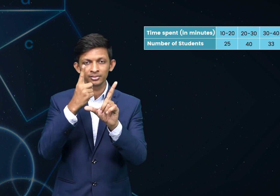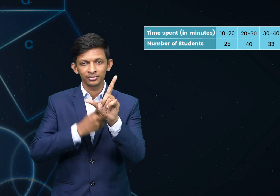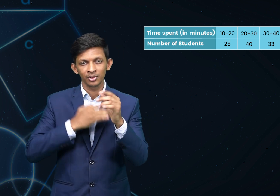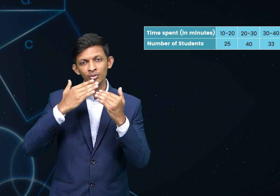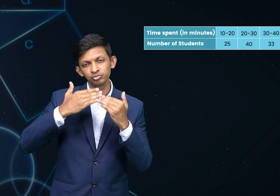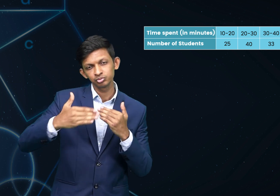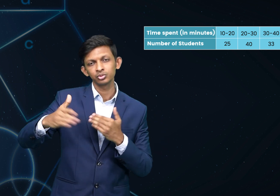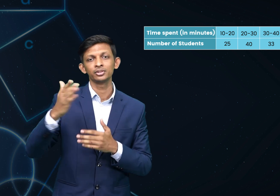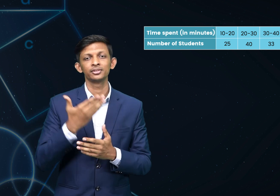y-axis.